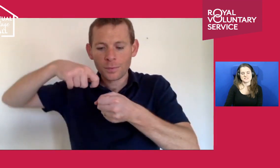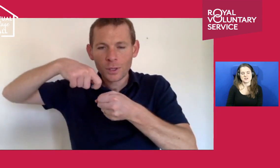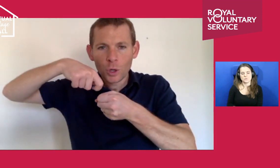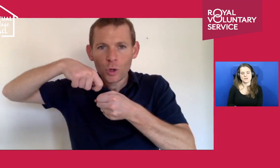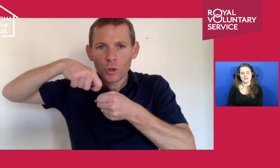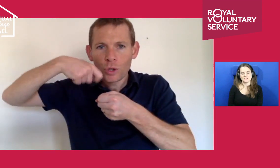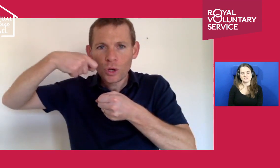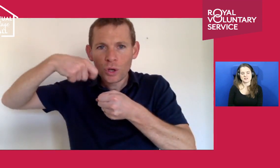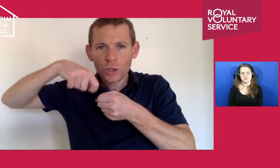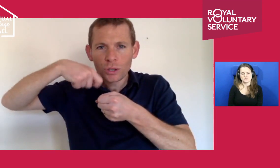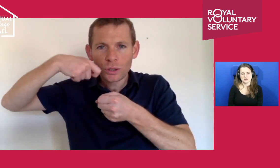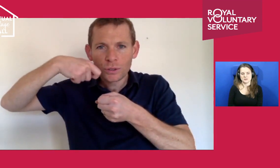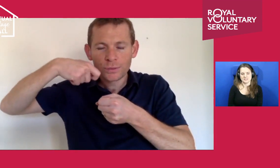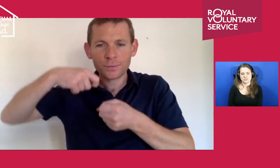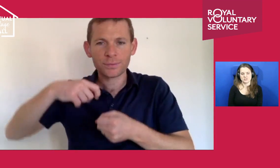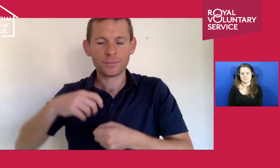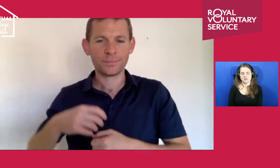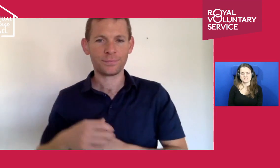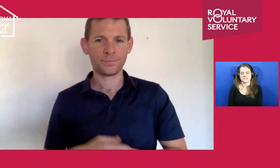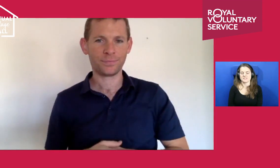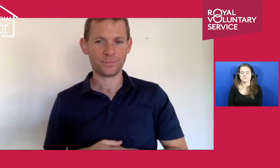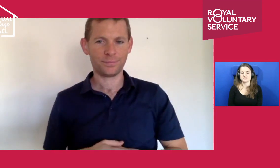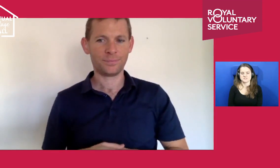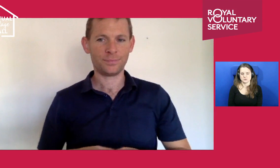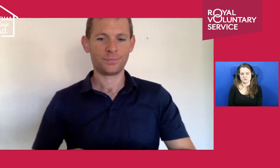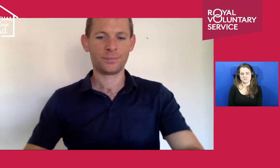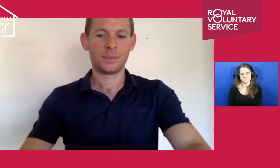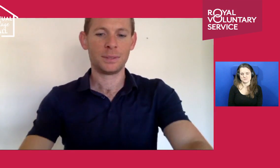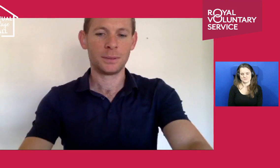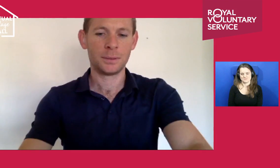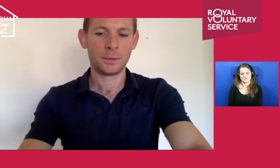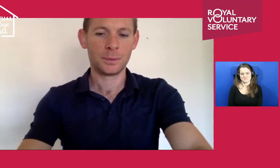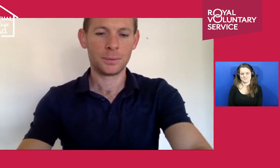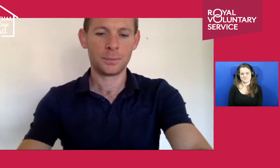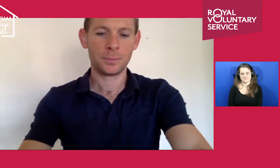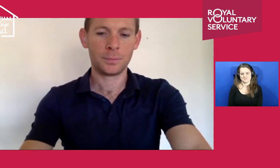So you see how one hand is closed up like the yogurt pot and the other one's the spoon.